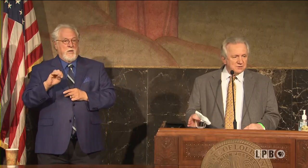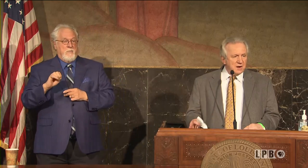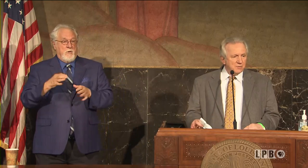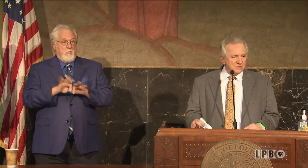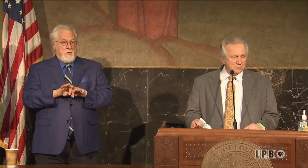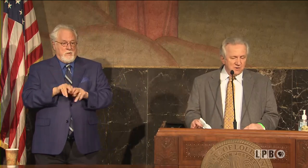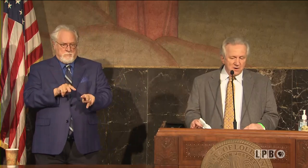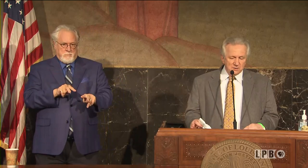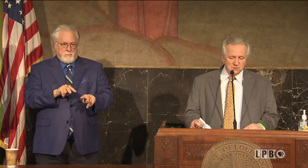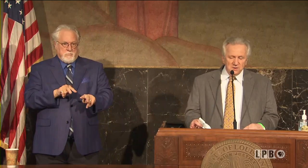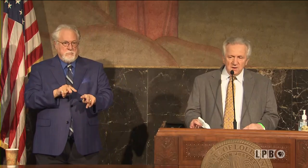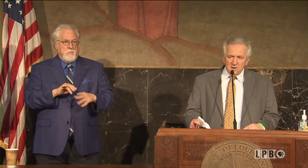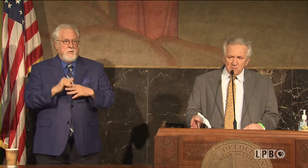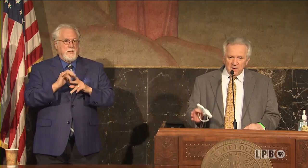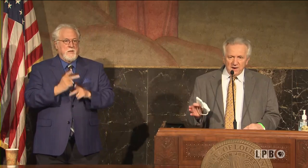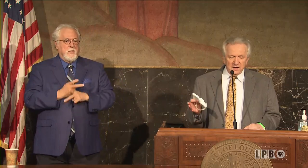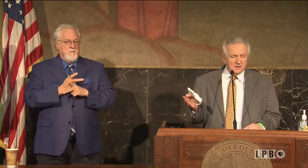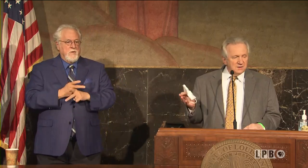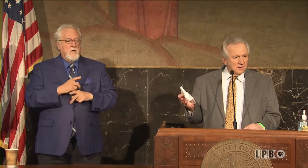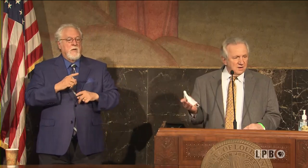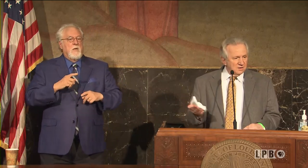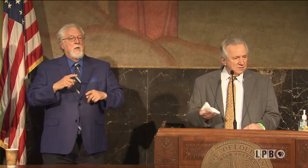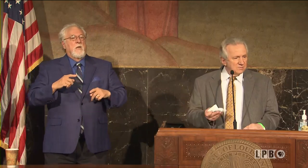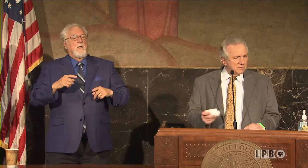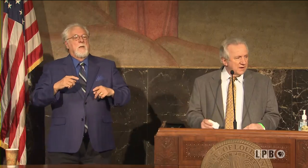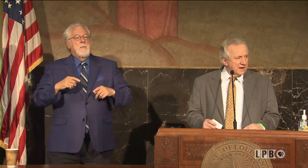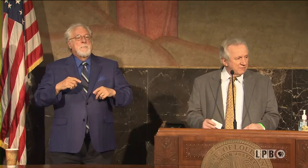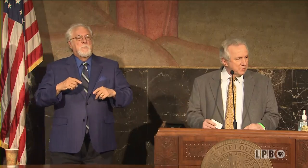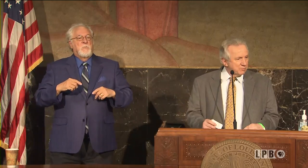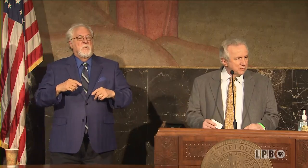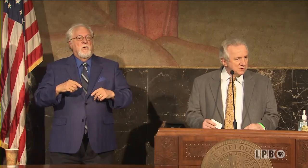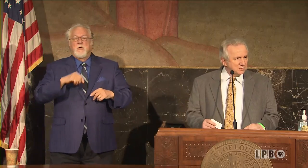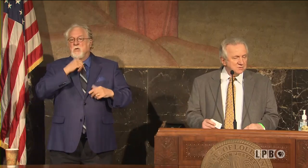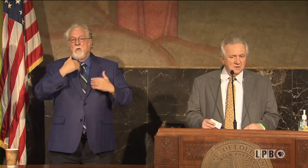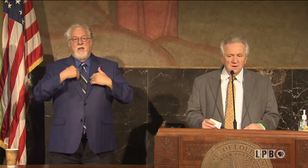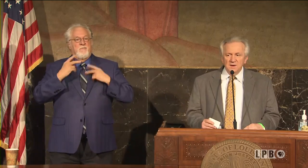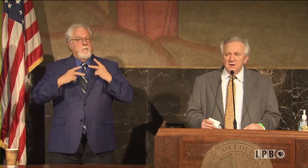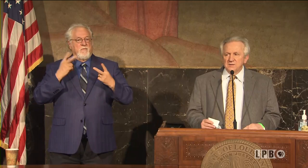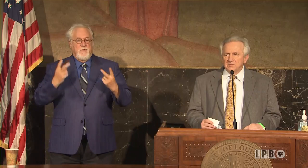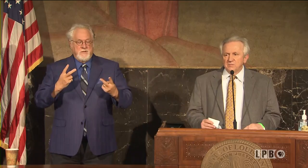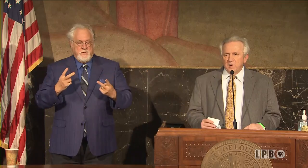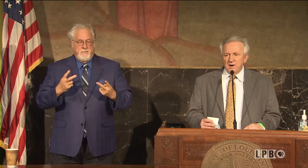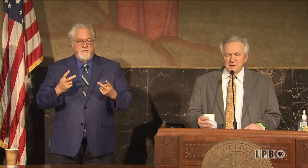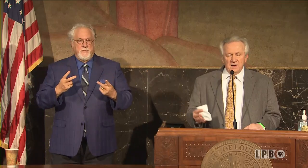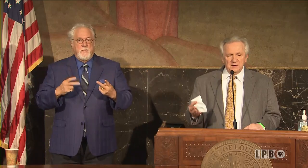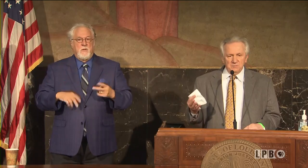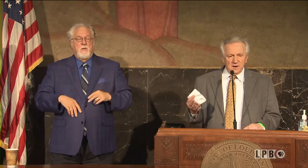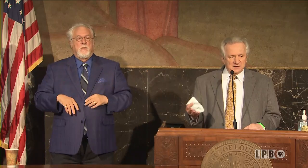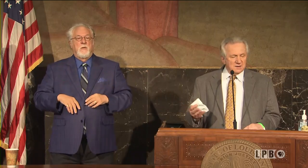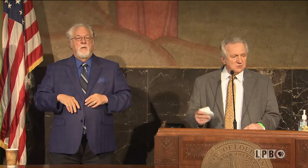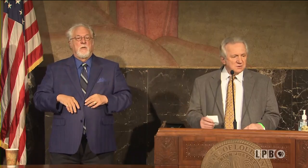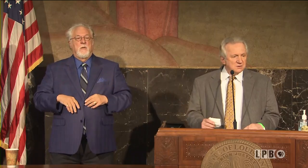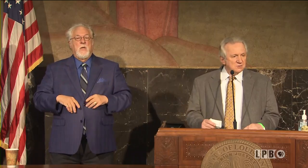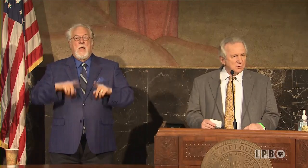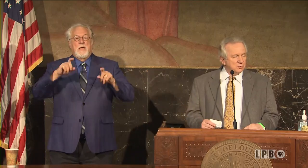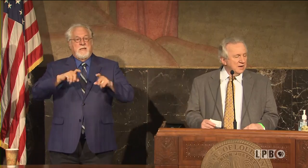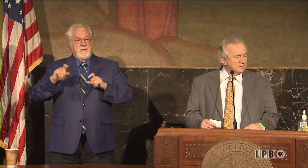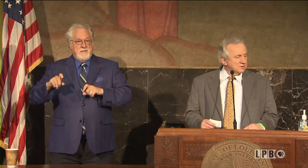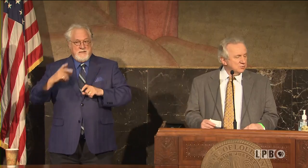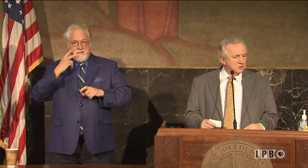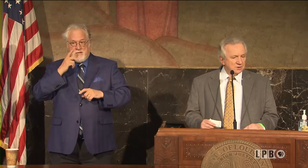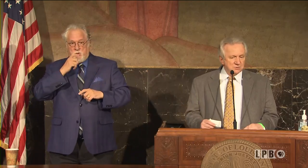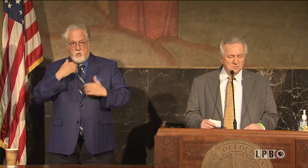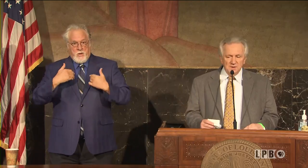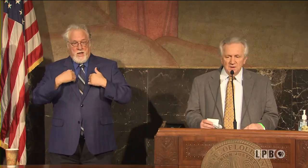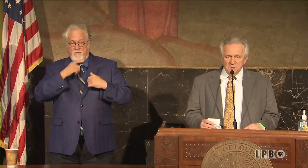stay on top of this virus by not having people visit, by testing to see who has